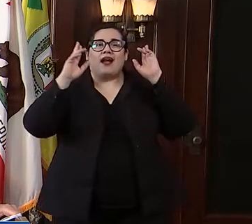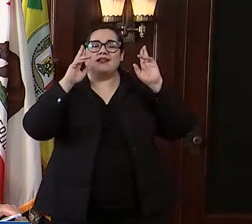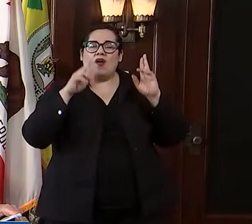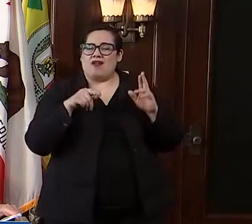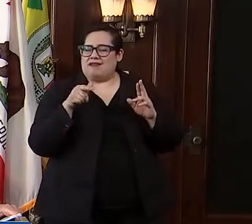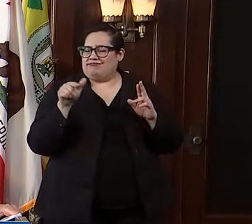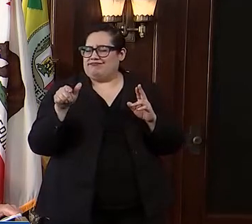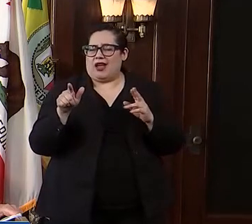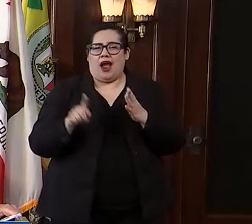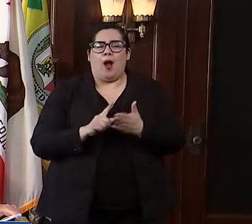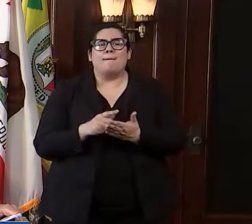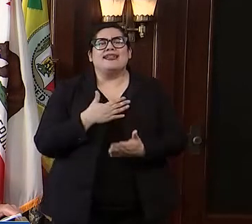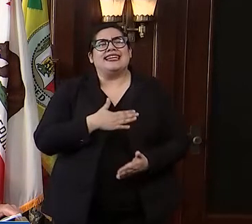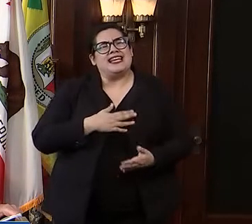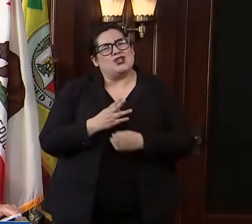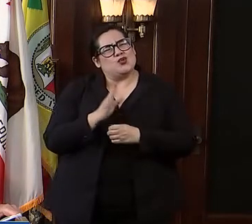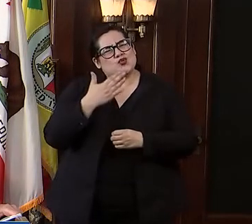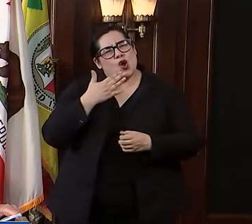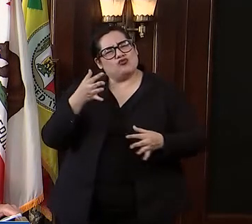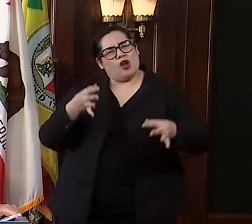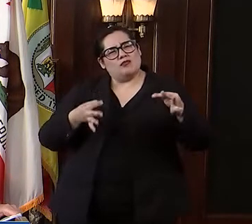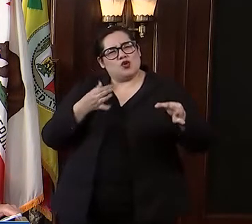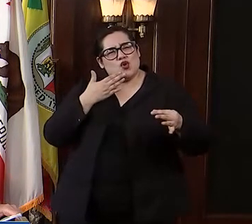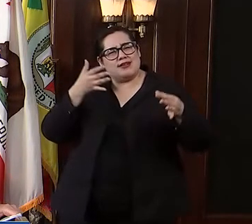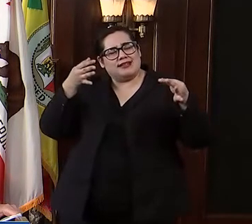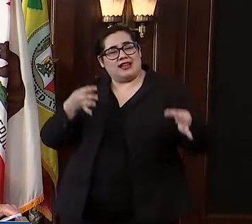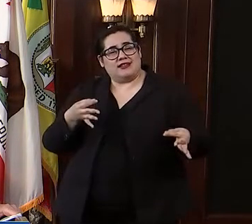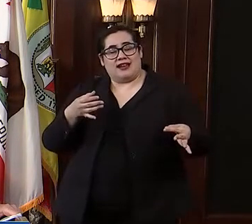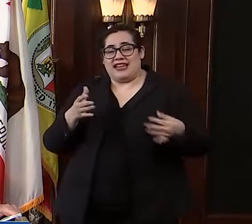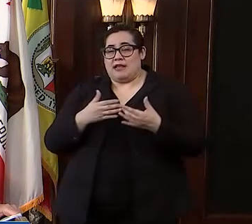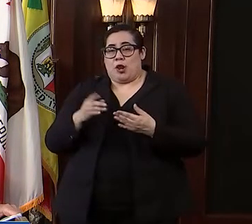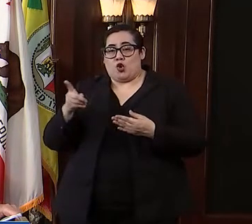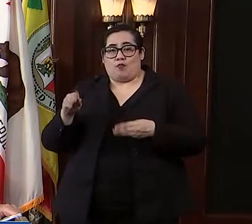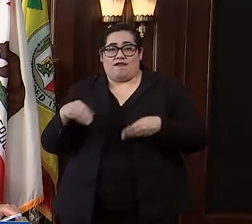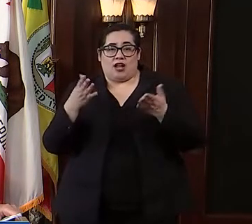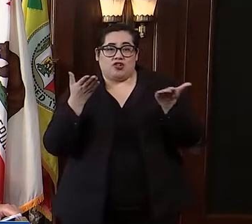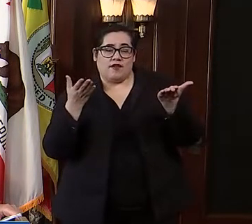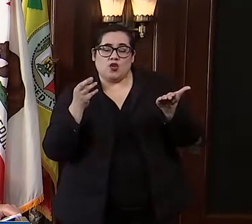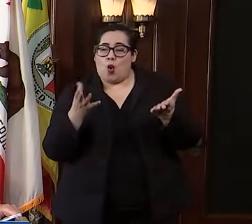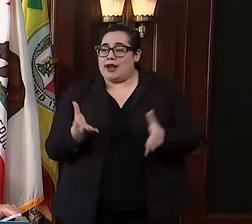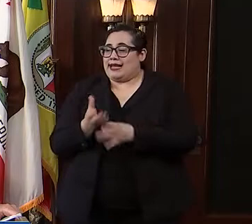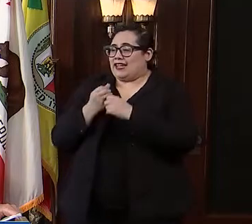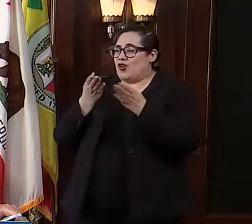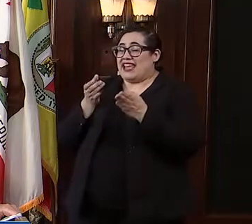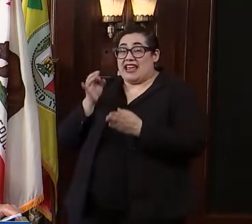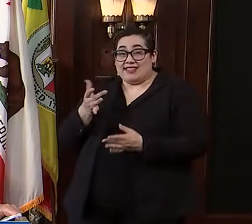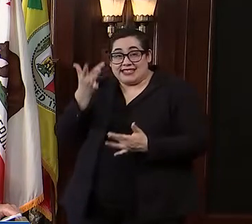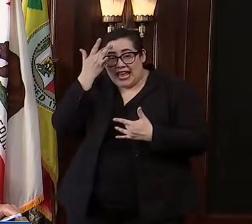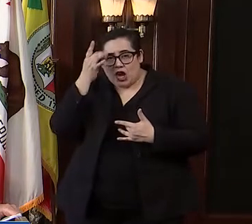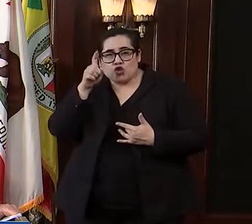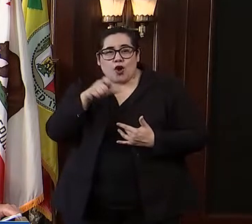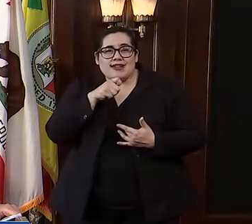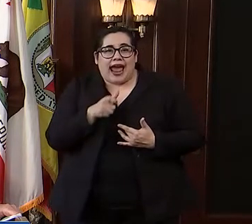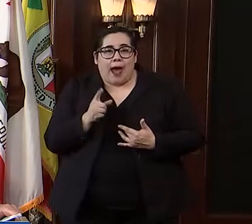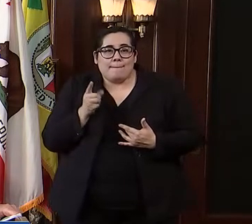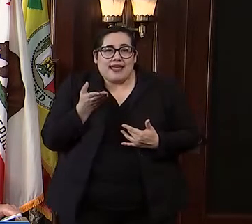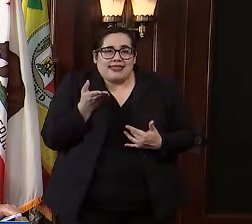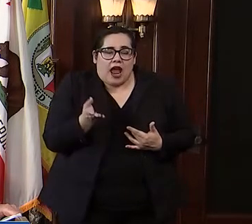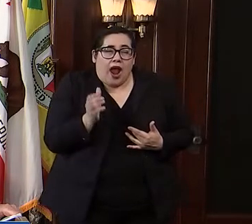hours. Please use good judgment. Whether you're giving these services or getting these services, if you're sick, you shouldn't be there at